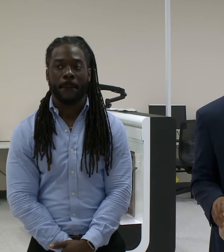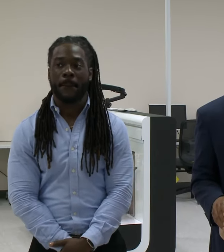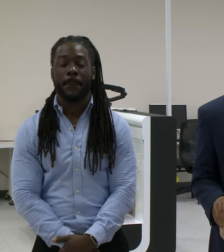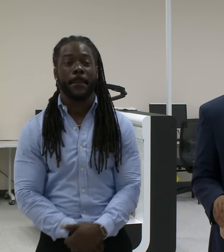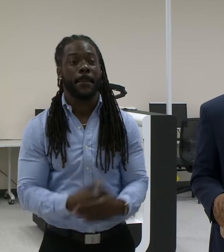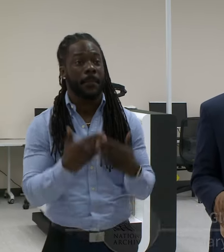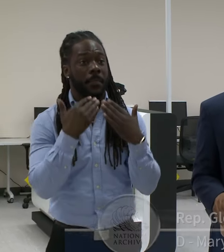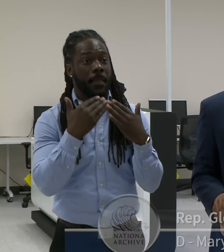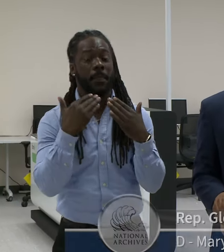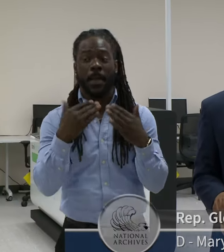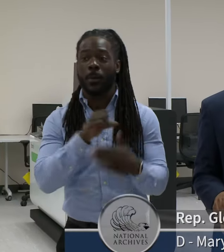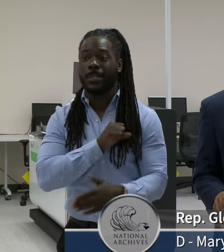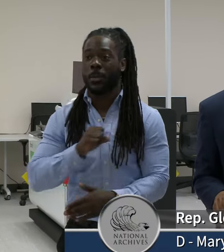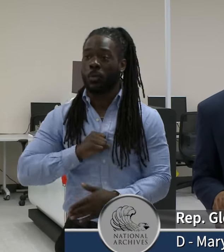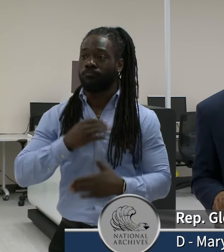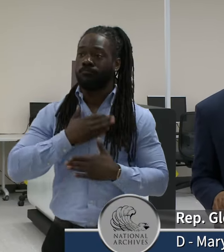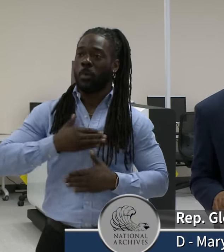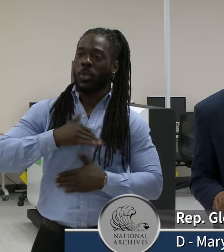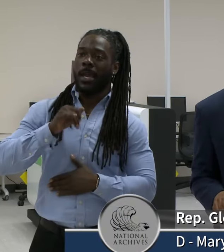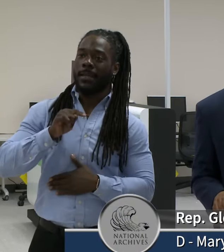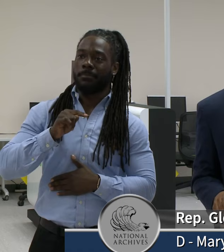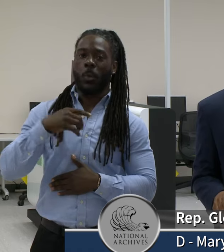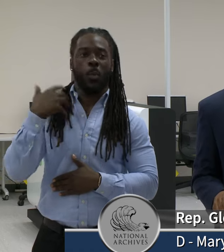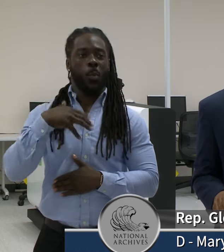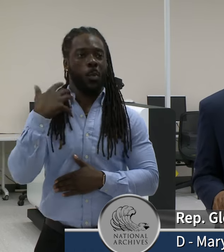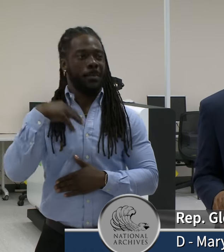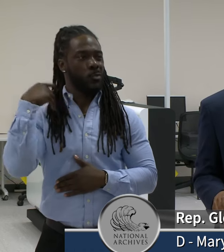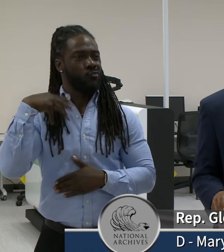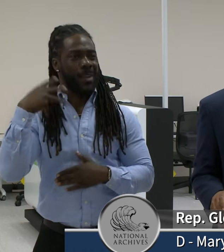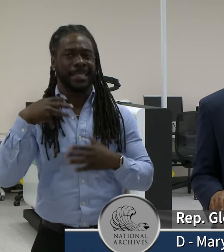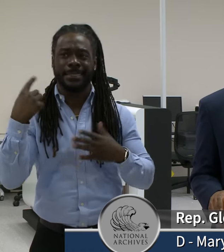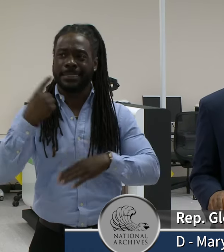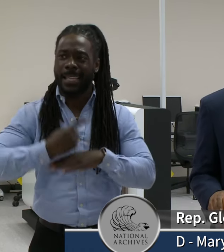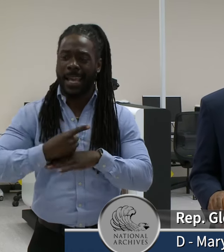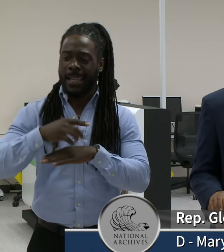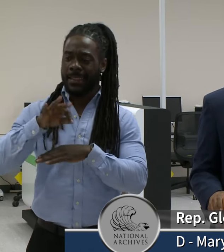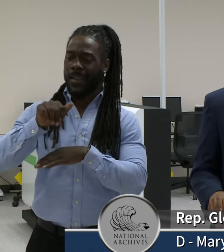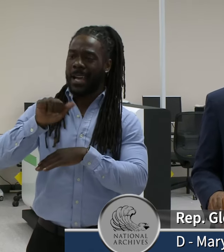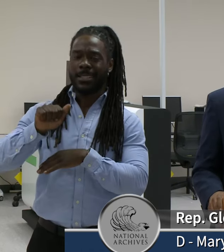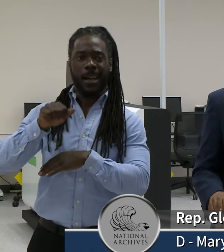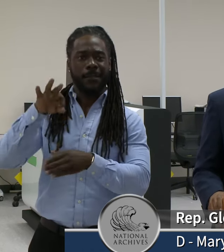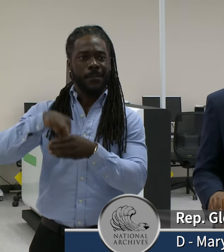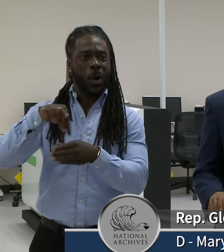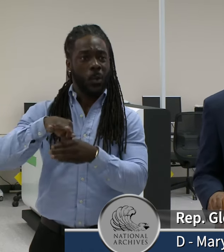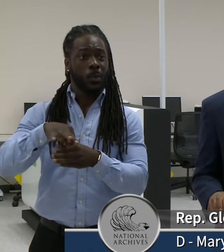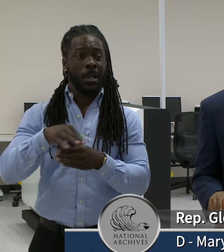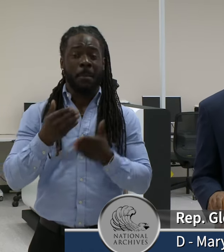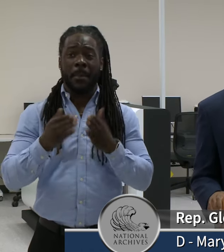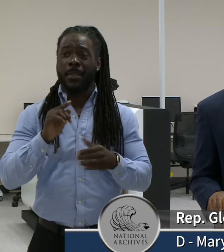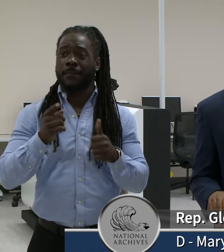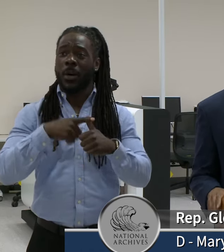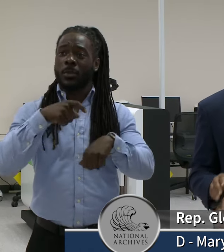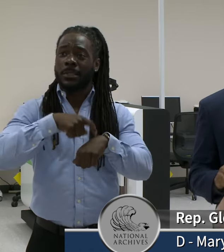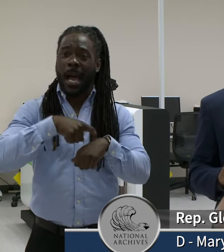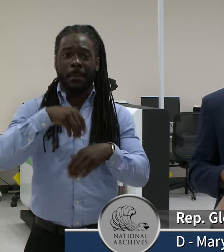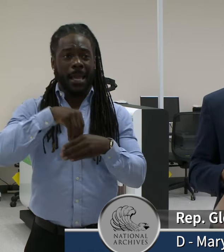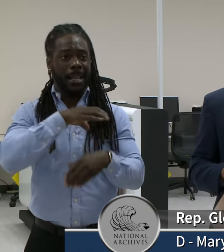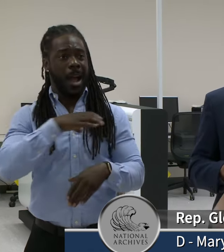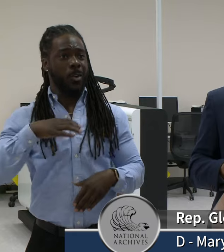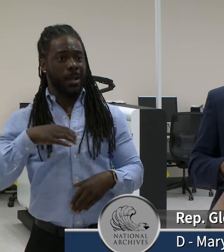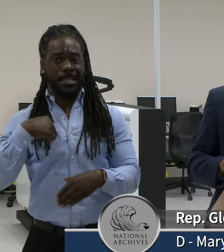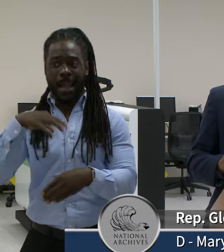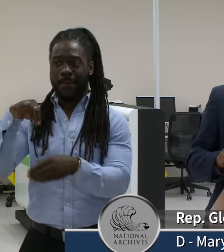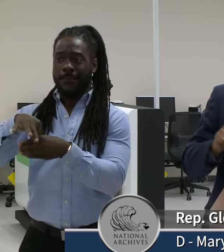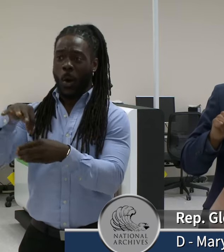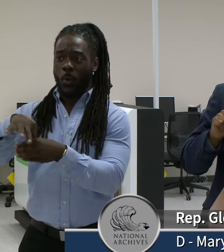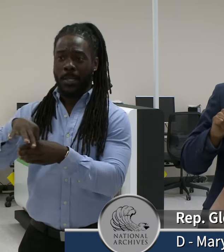Thank you, Senator. I appreciate it. It has been a crazy day, the FISA vote. This may be the first time I've been in Congress where I actually voted